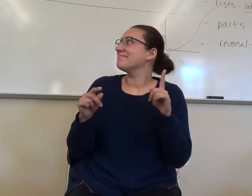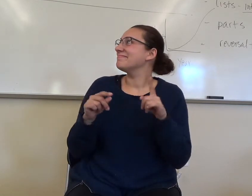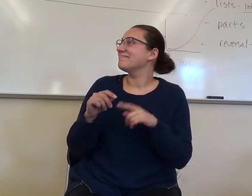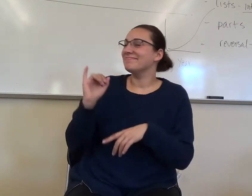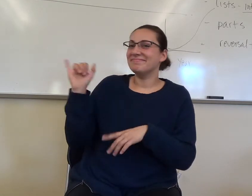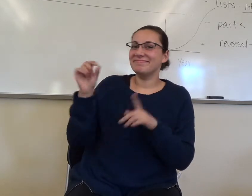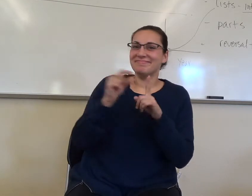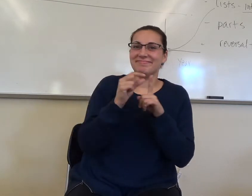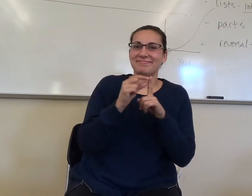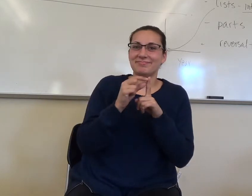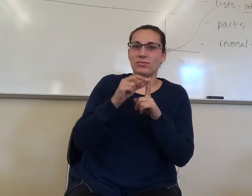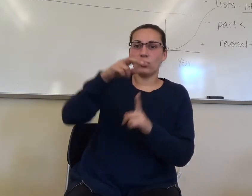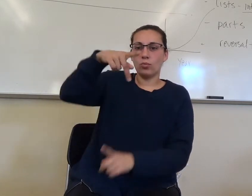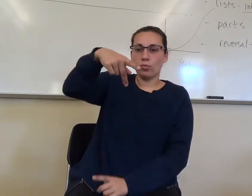that refers back